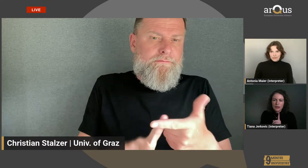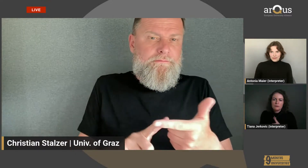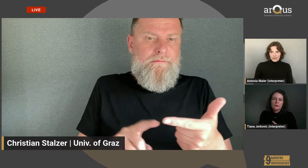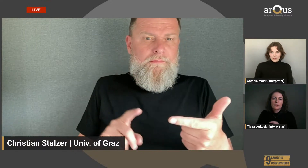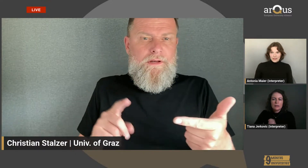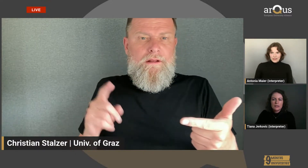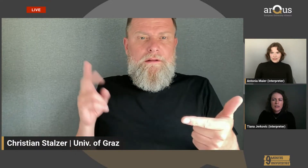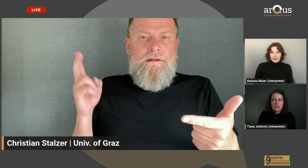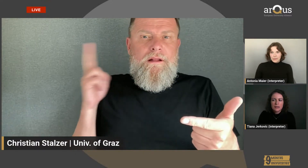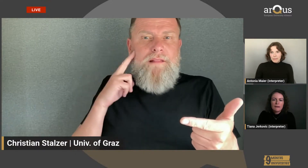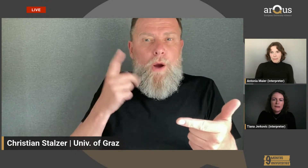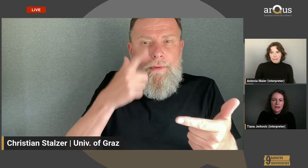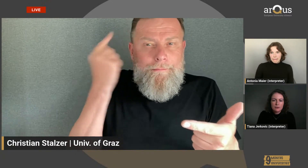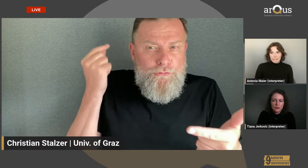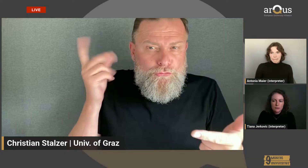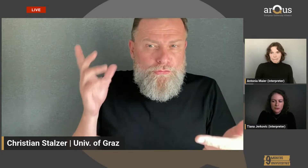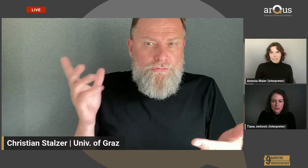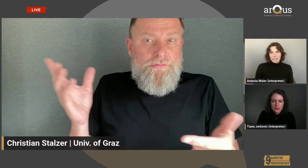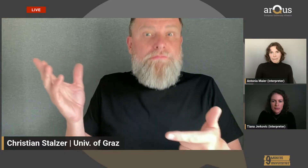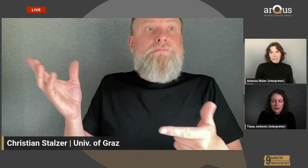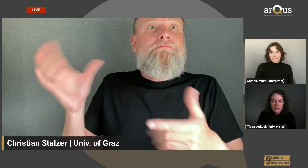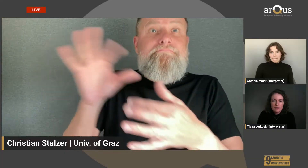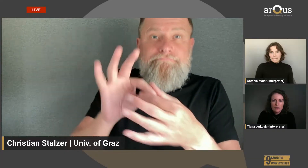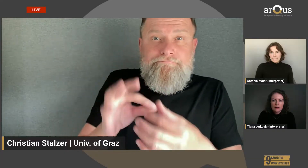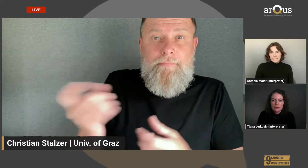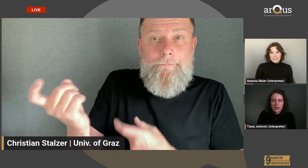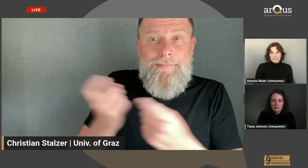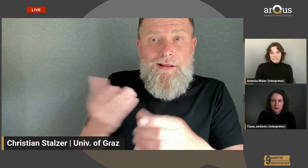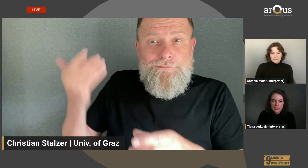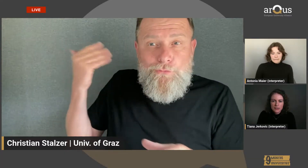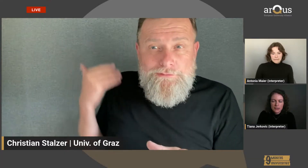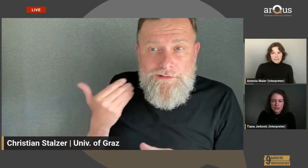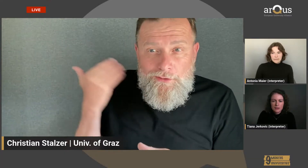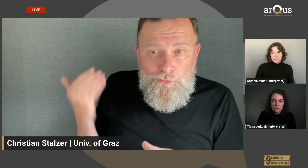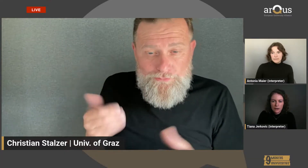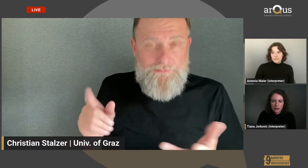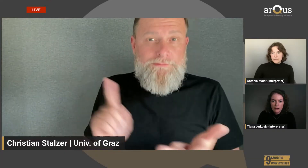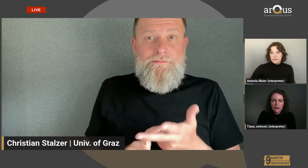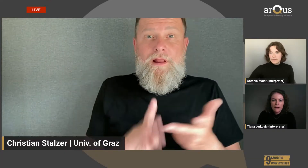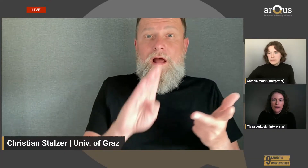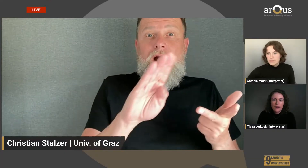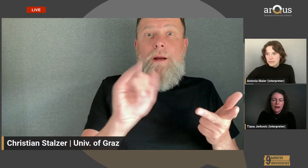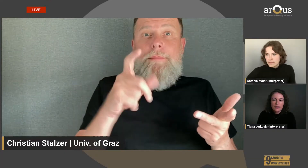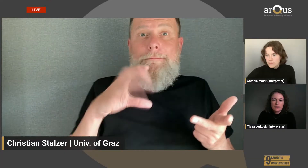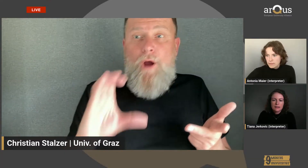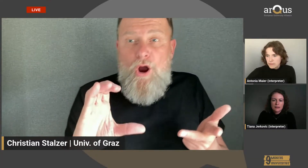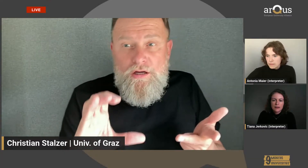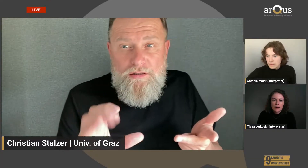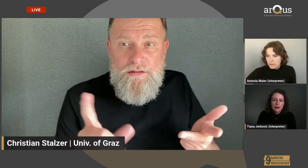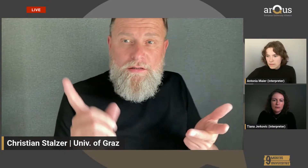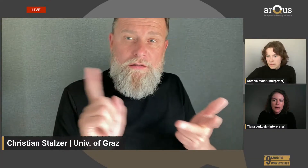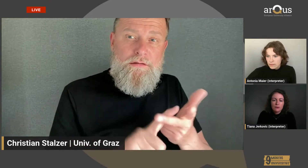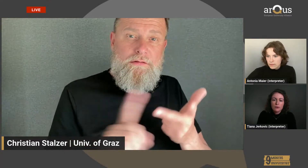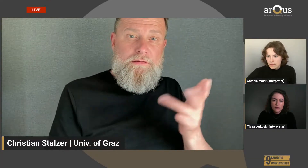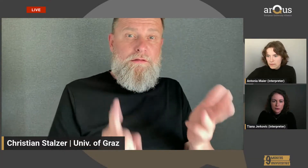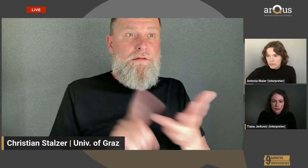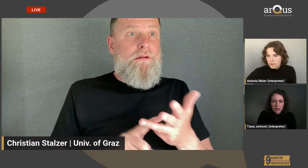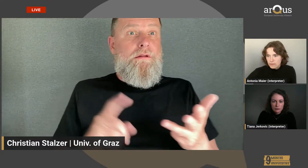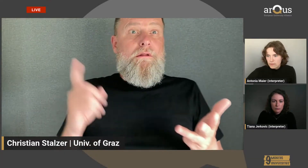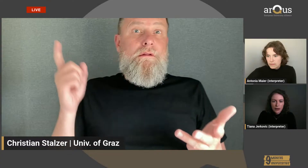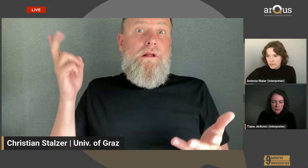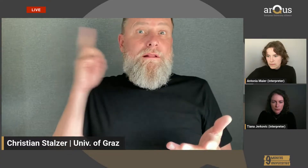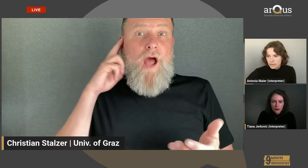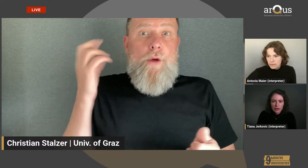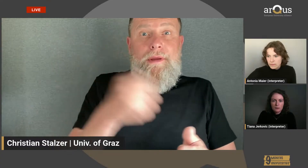So you have to acknowledge that the deaf community has a lot of diversities as well. And we have also